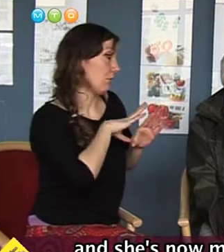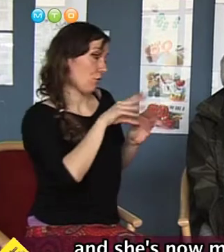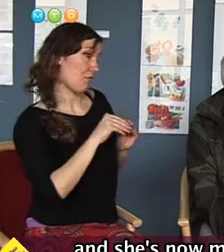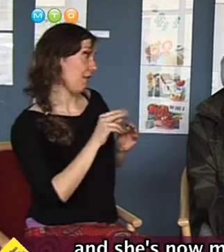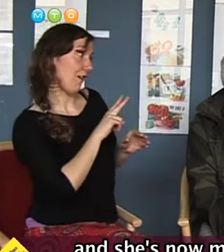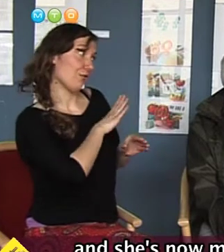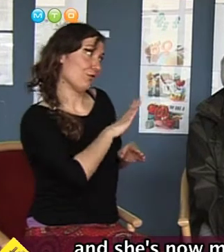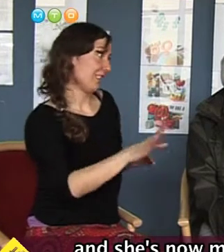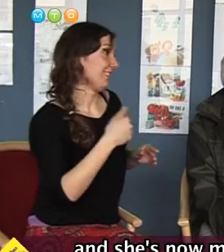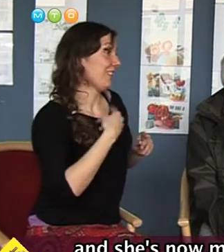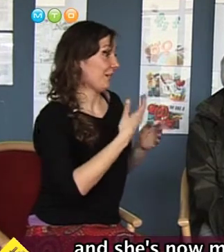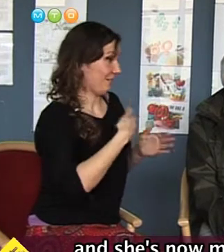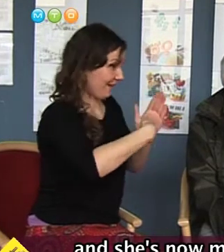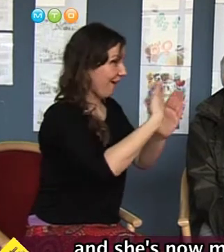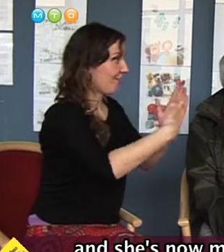I'm the worst.